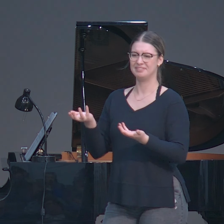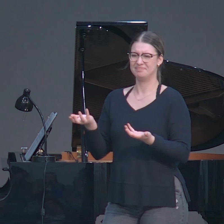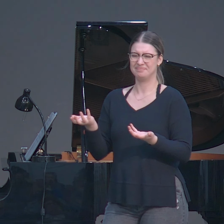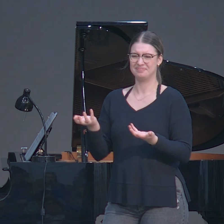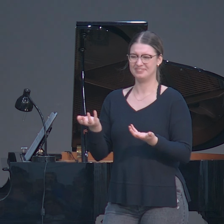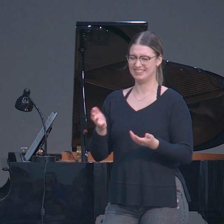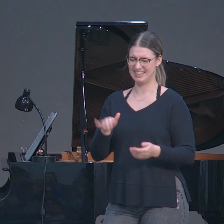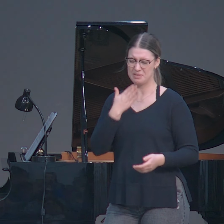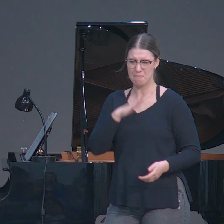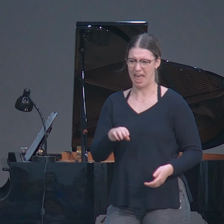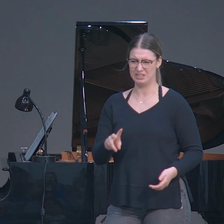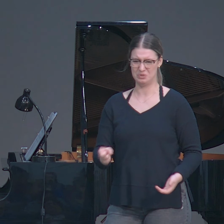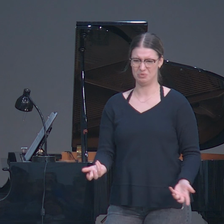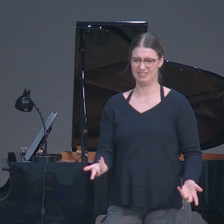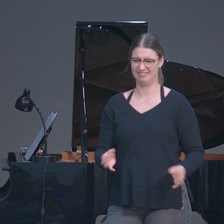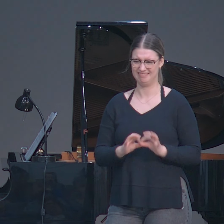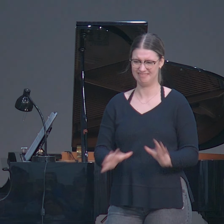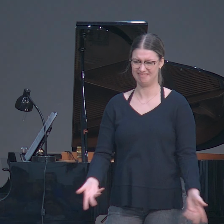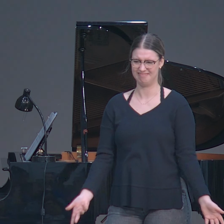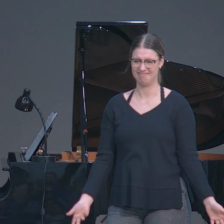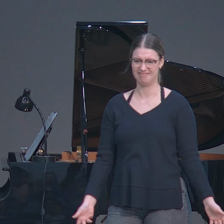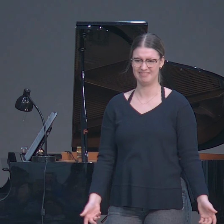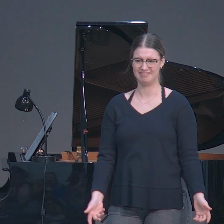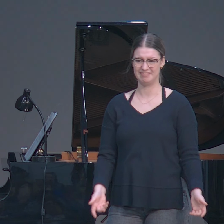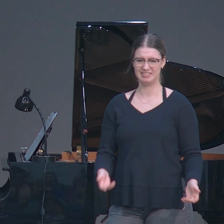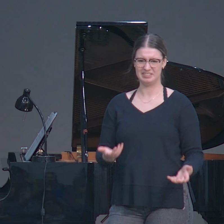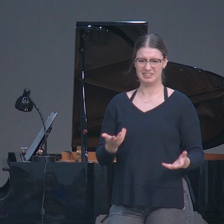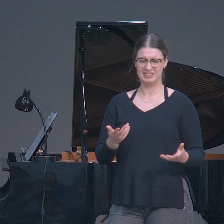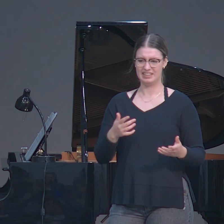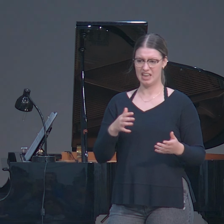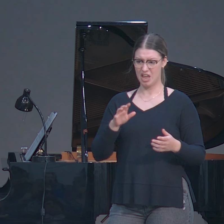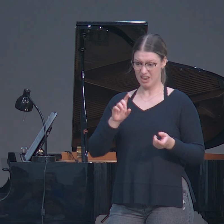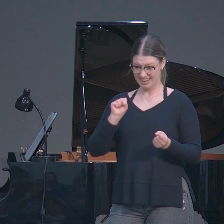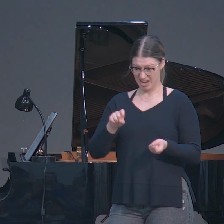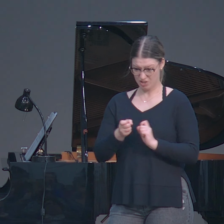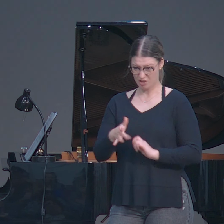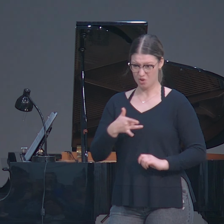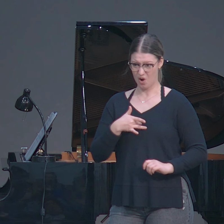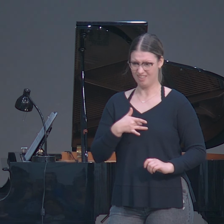is bad news. It doesn't involve heart change.